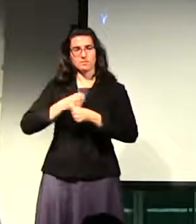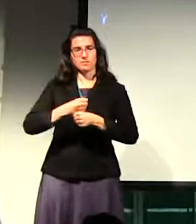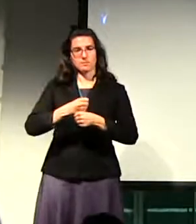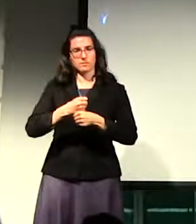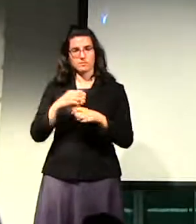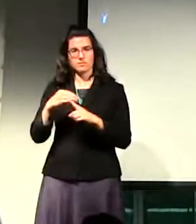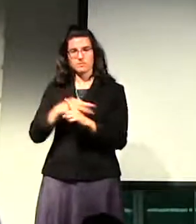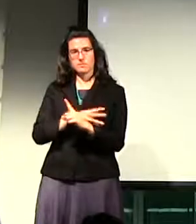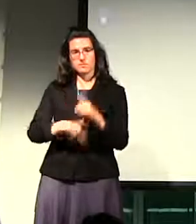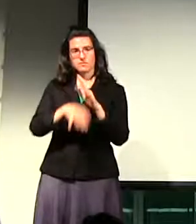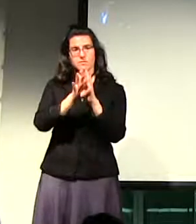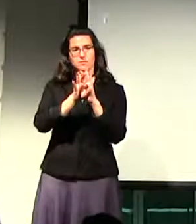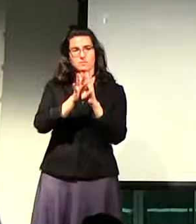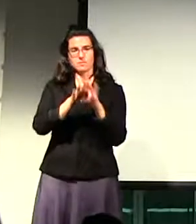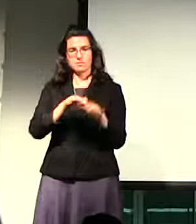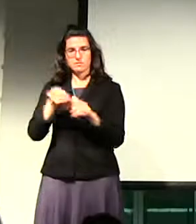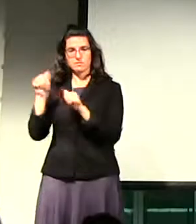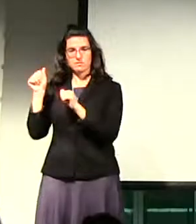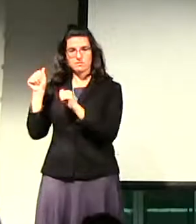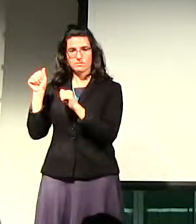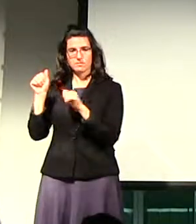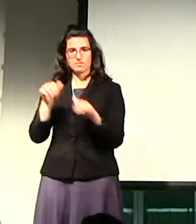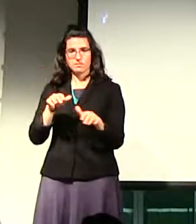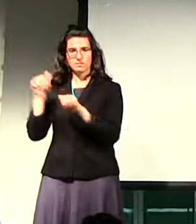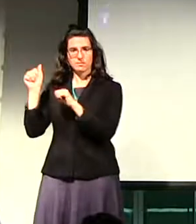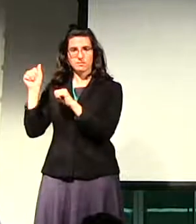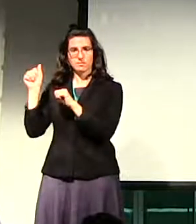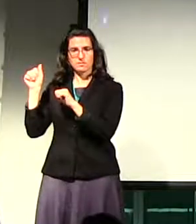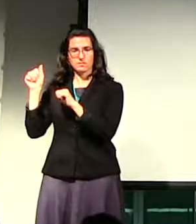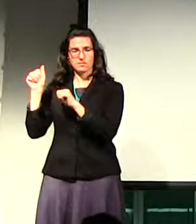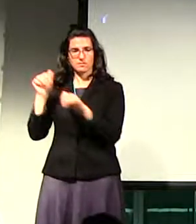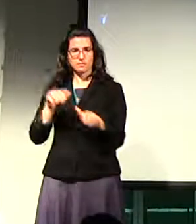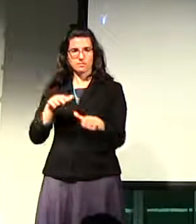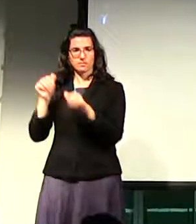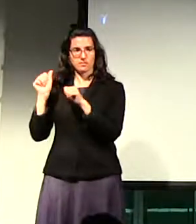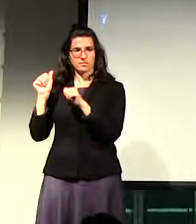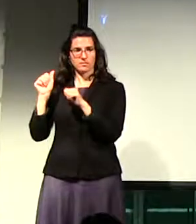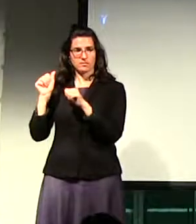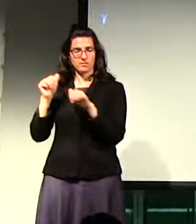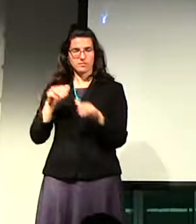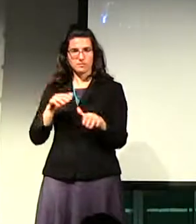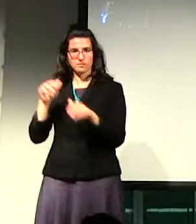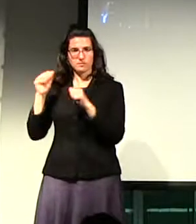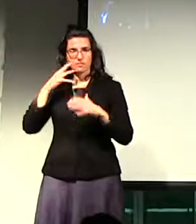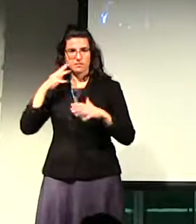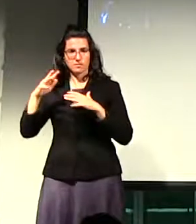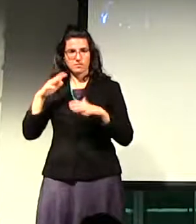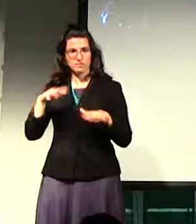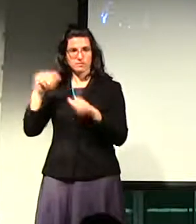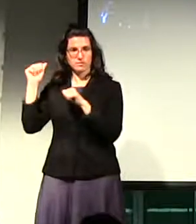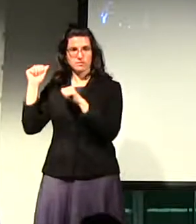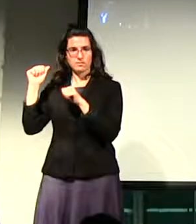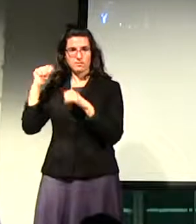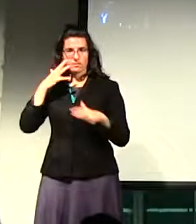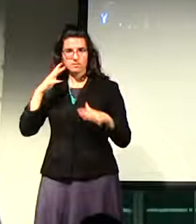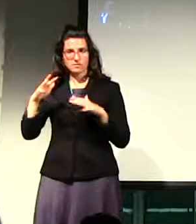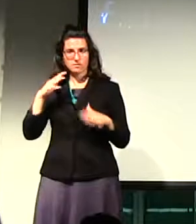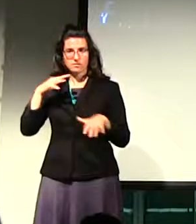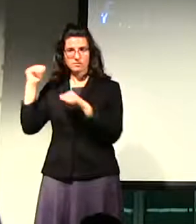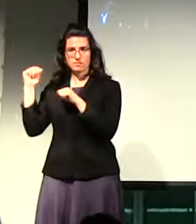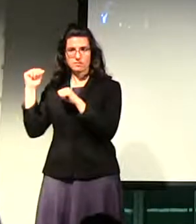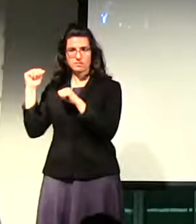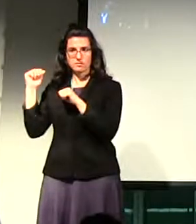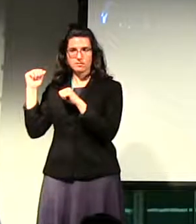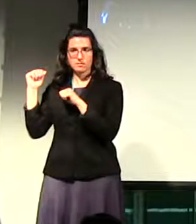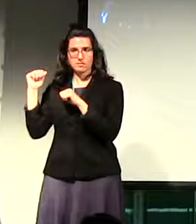found forming, shadow, found leading, sound is leading, sound is leading, sound is leading, sound